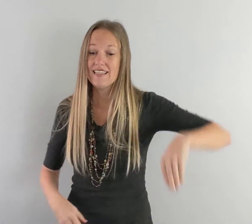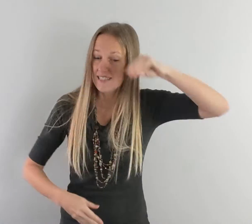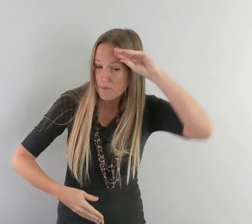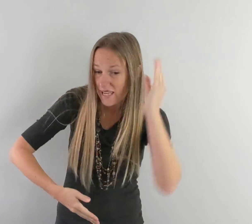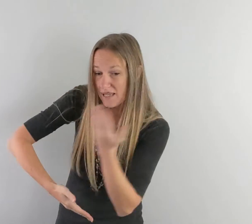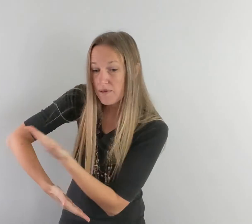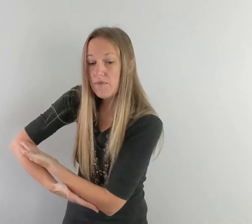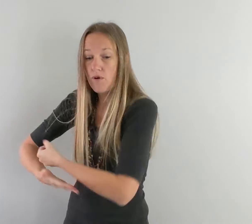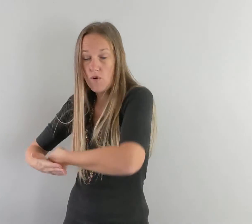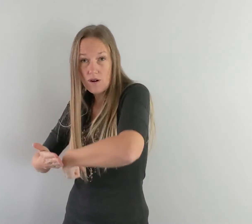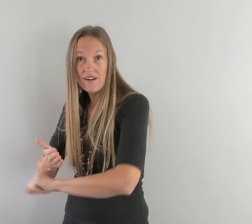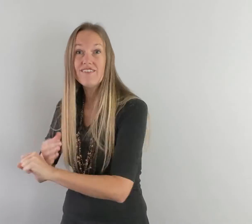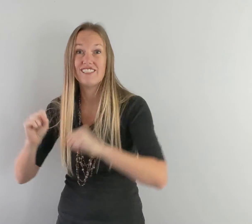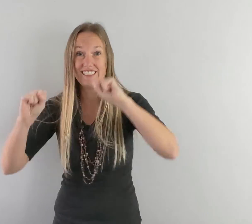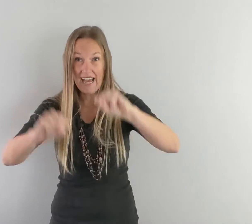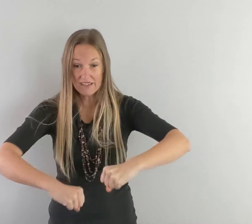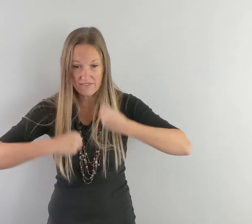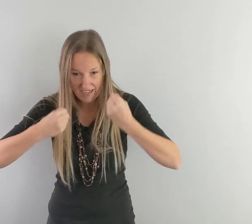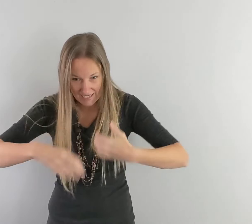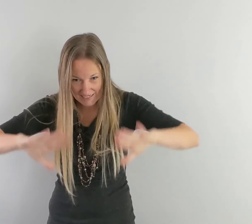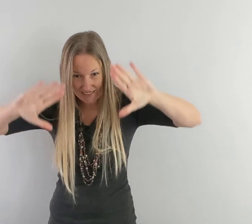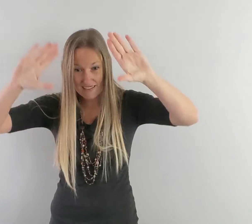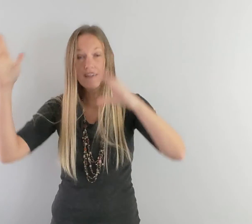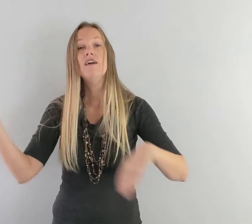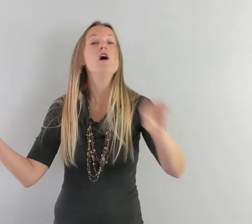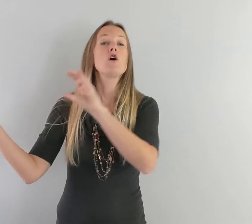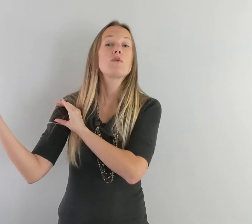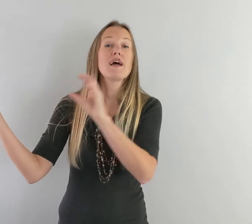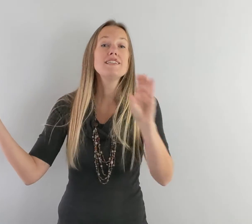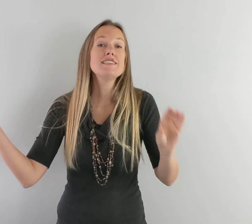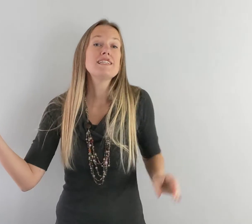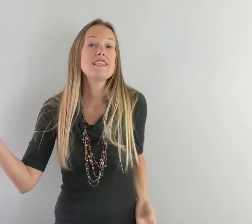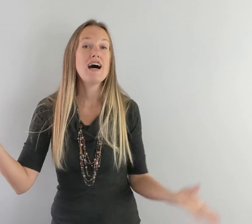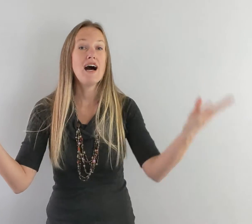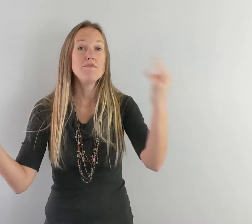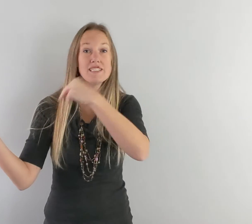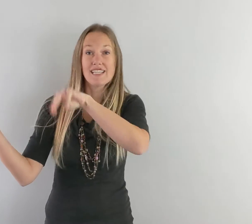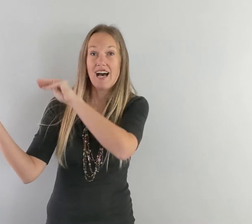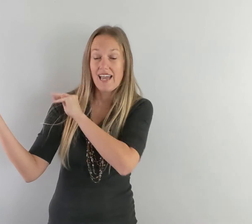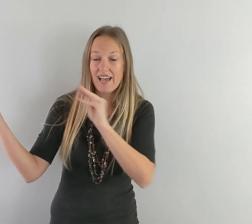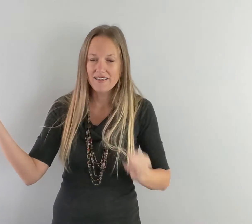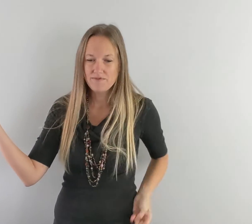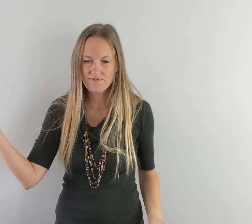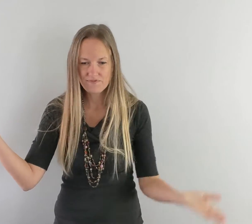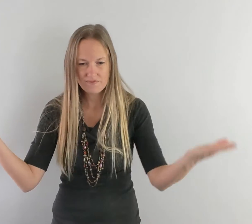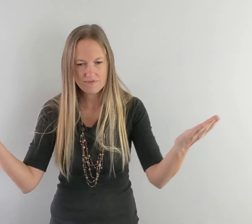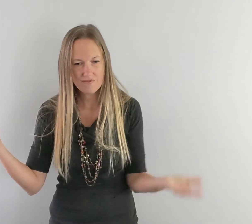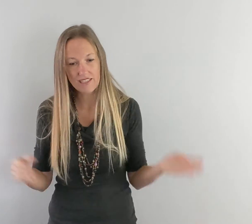this baby born for sacrifice, Christ the Messiah. And